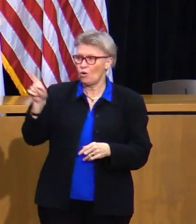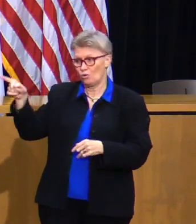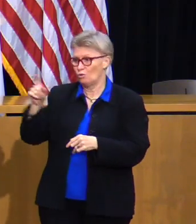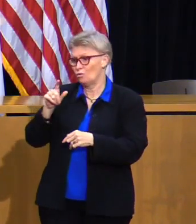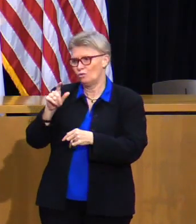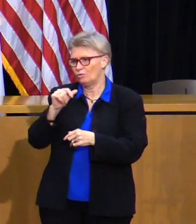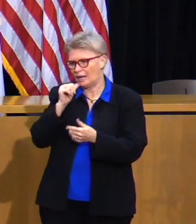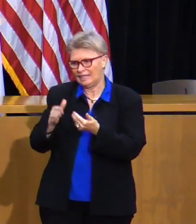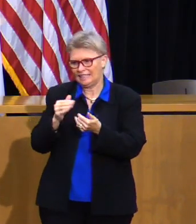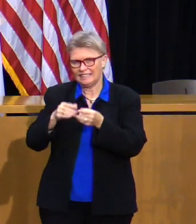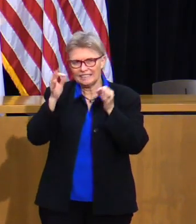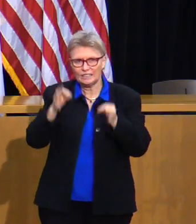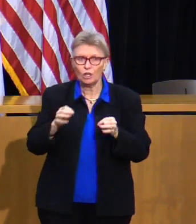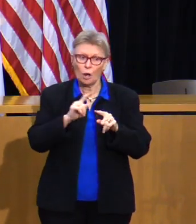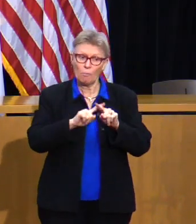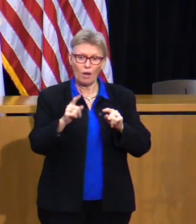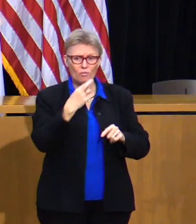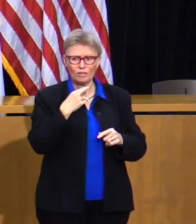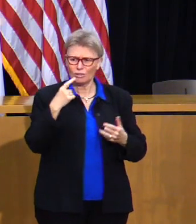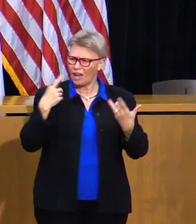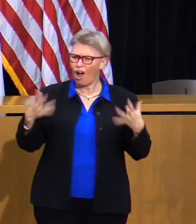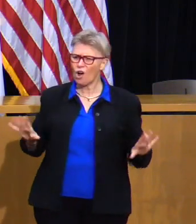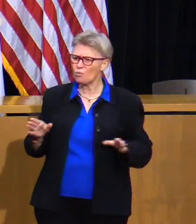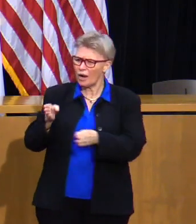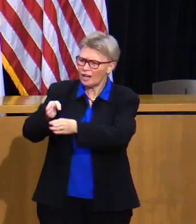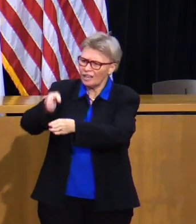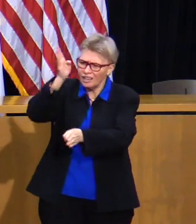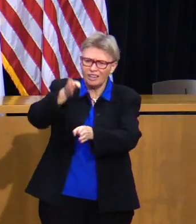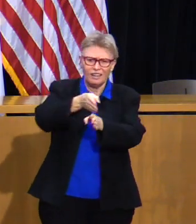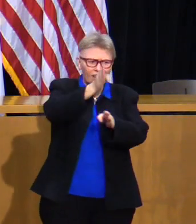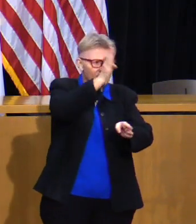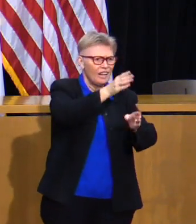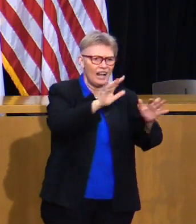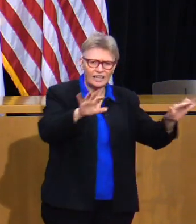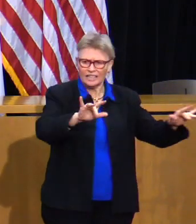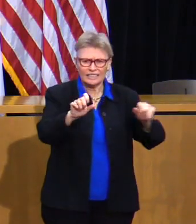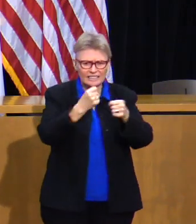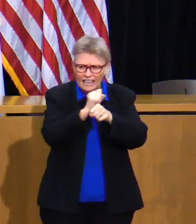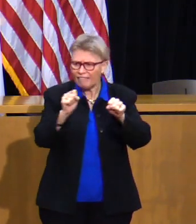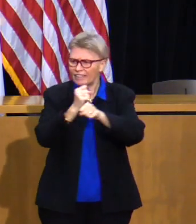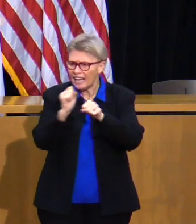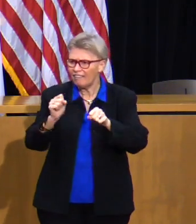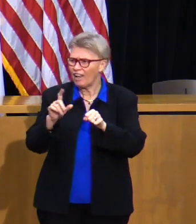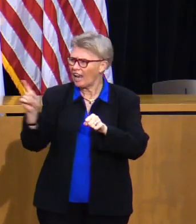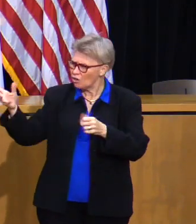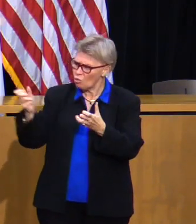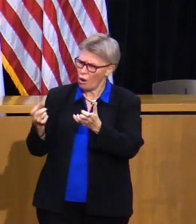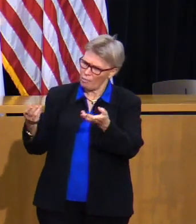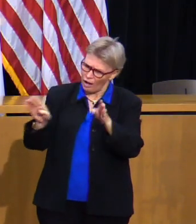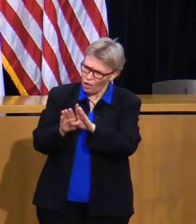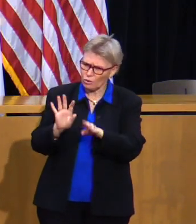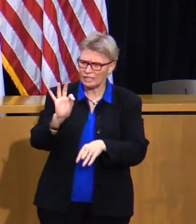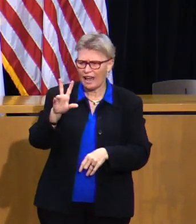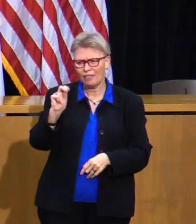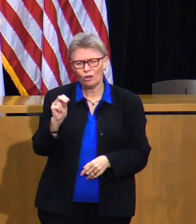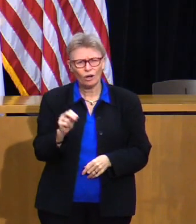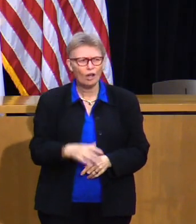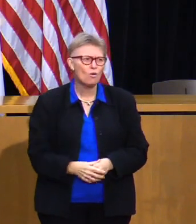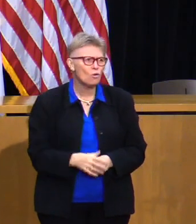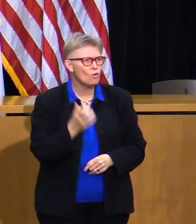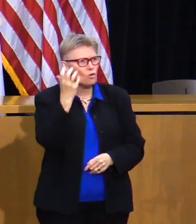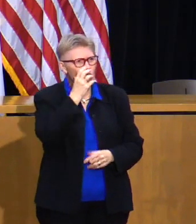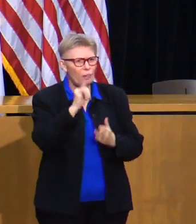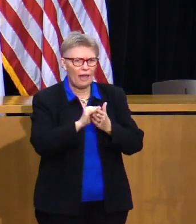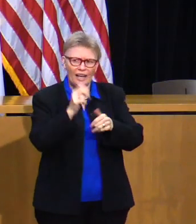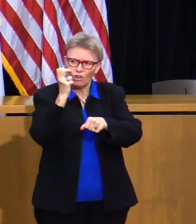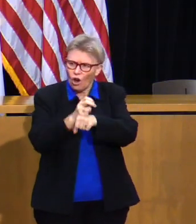saying we have it safe, and now closing it down at 9:30, especially on the weekends, is tough. But they say the way it's set up, it